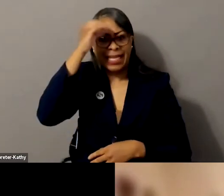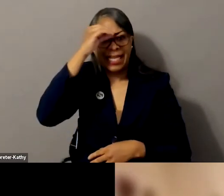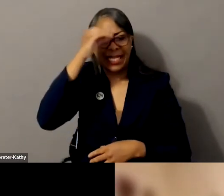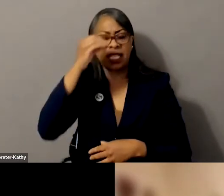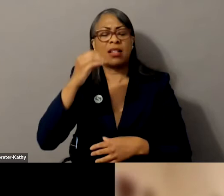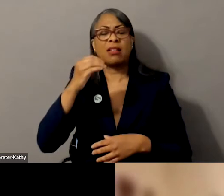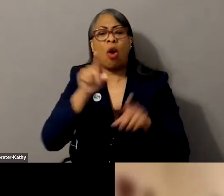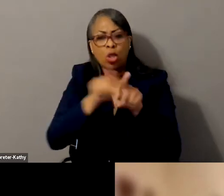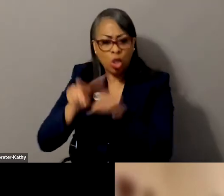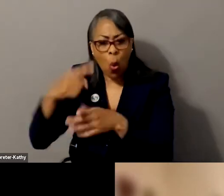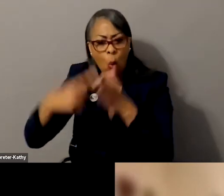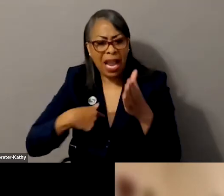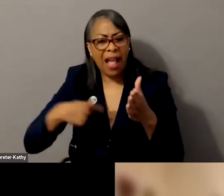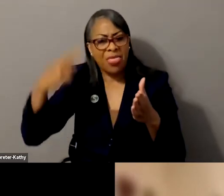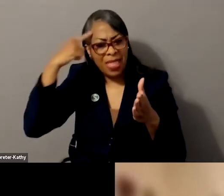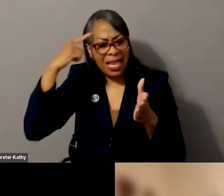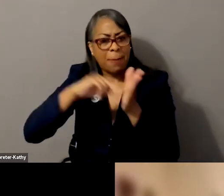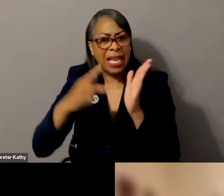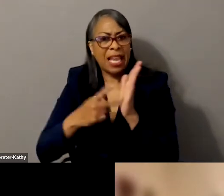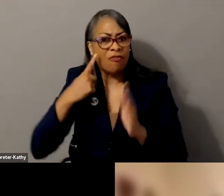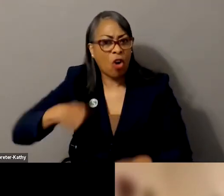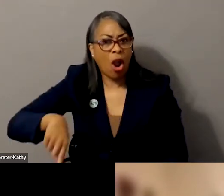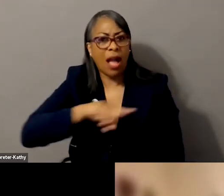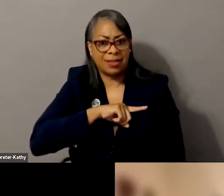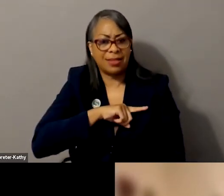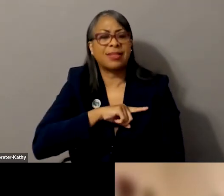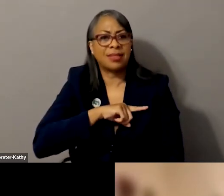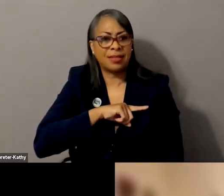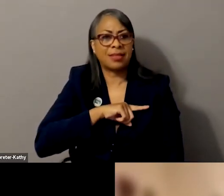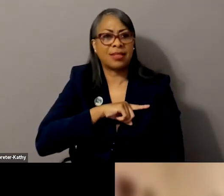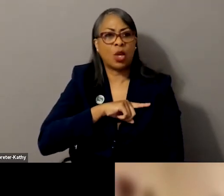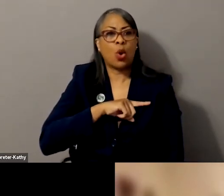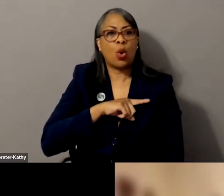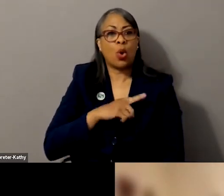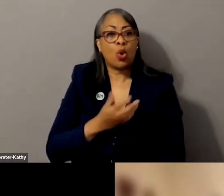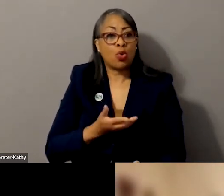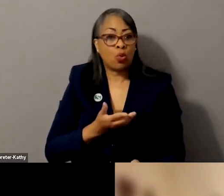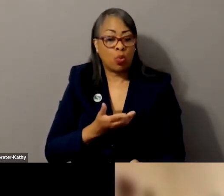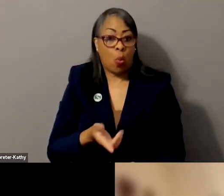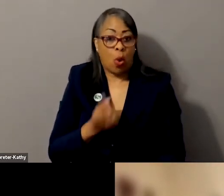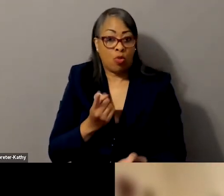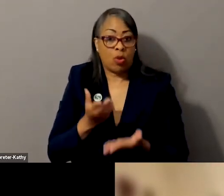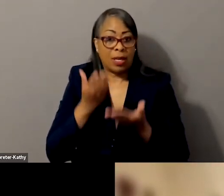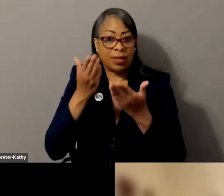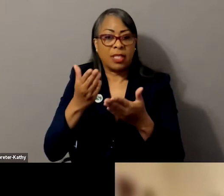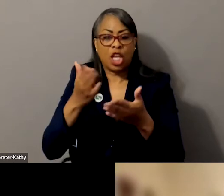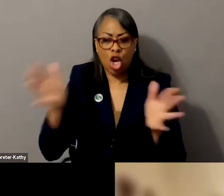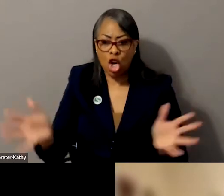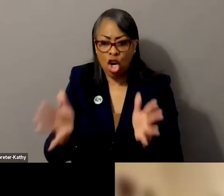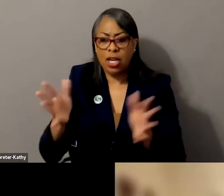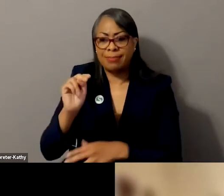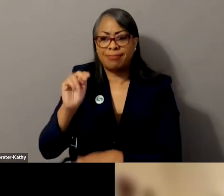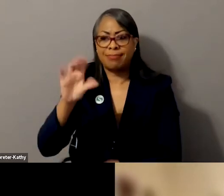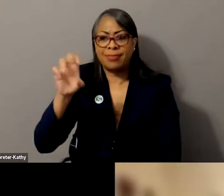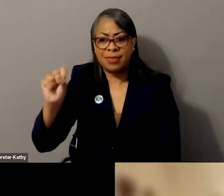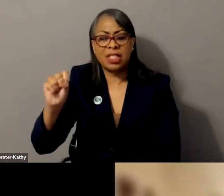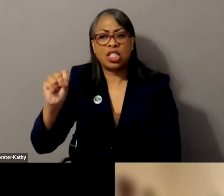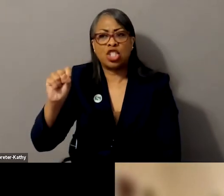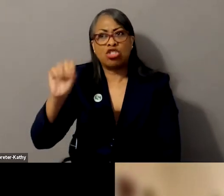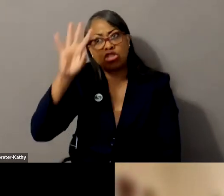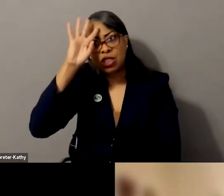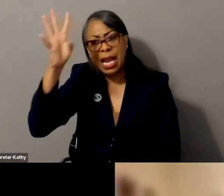for us. This recommendation encourages NCS to create a bold strategic plan.